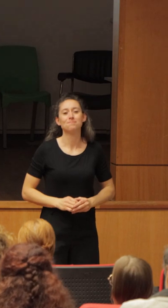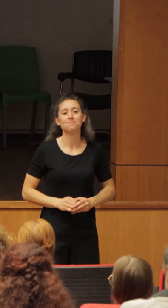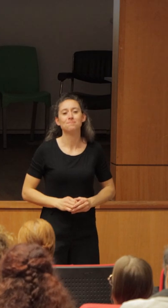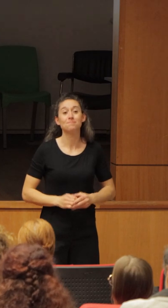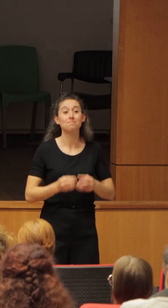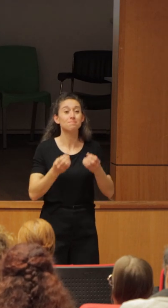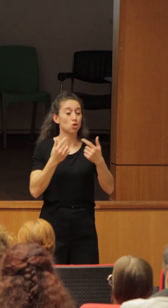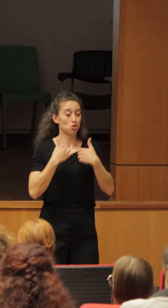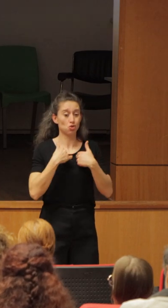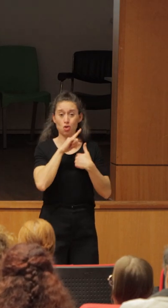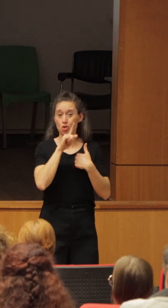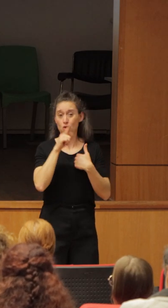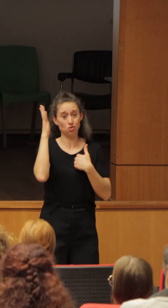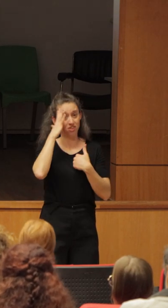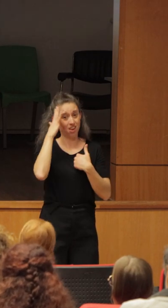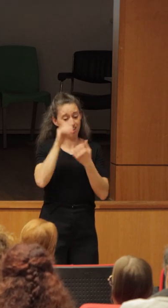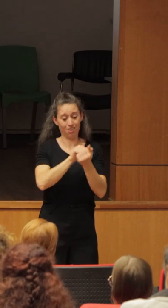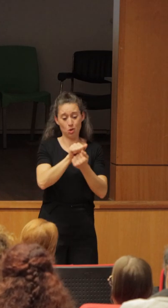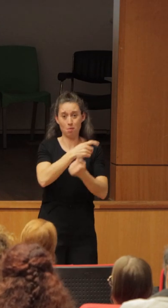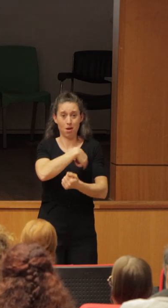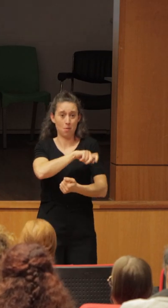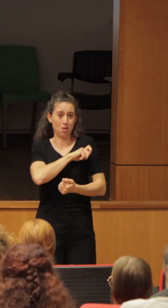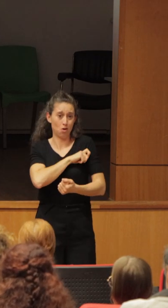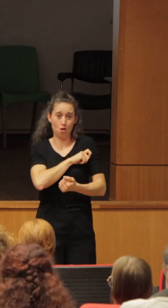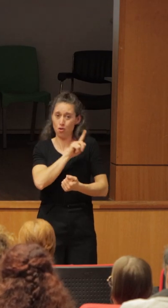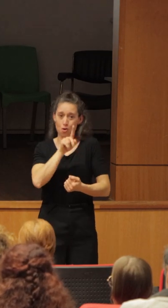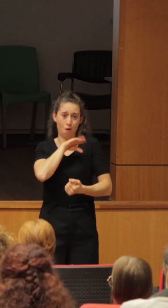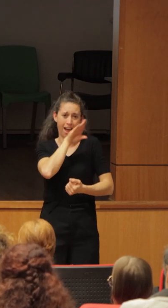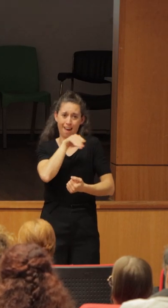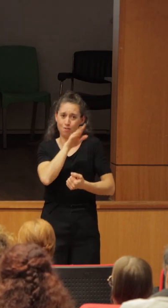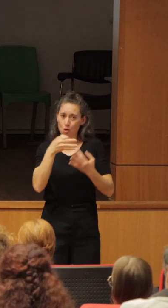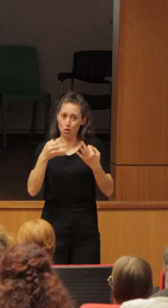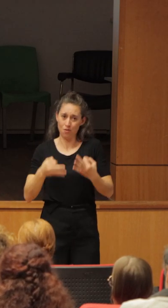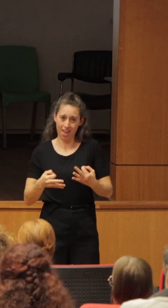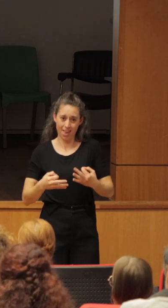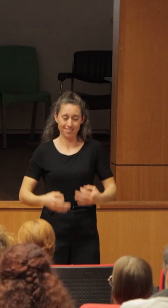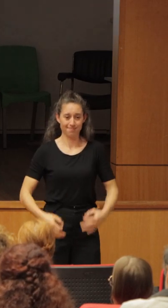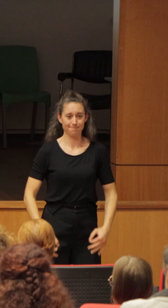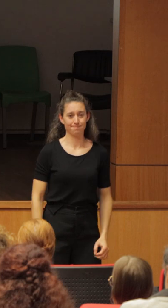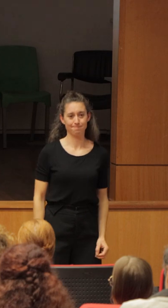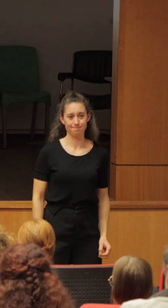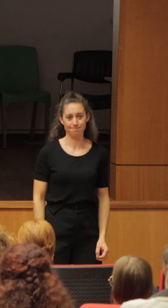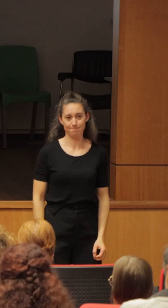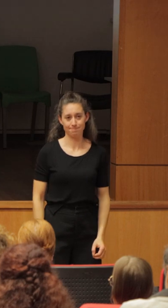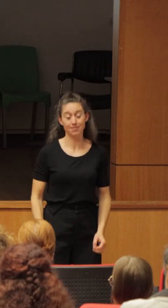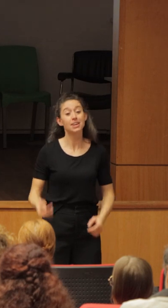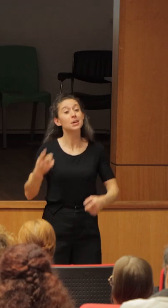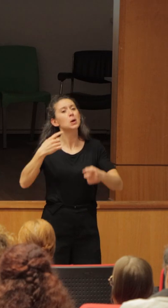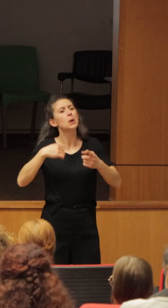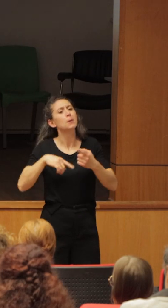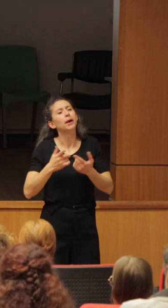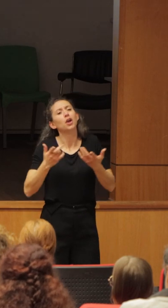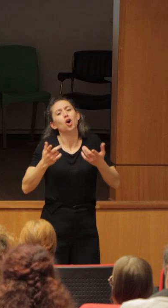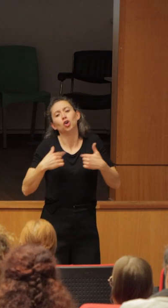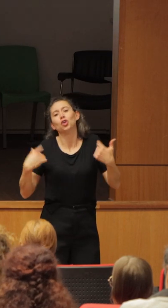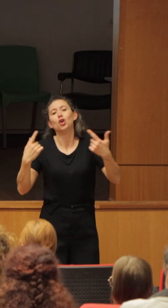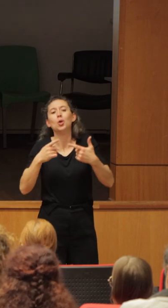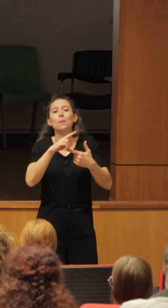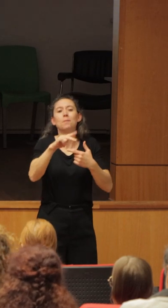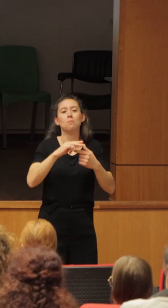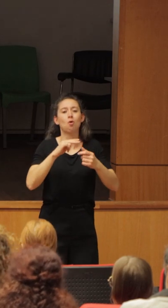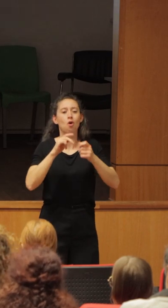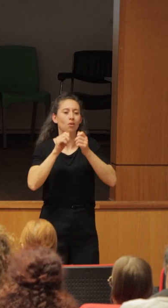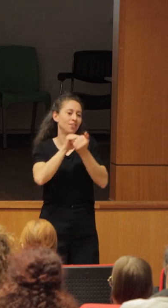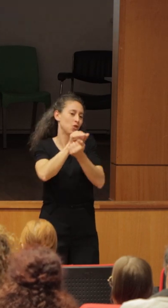whatsoever. Porque no hablo bien el español. But I guess, after all, we all speak the same language. Pero después de todo, todos hablamos el mismo